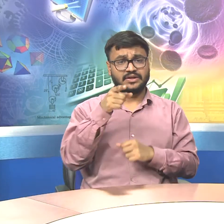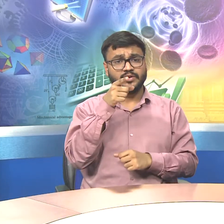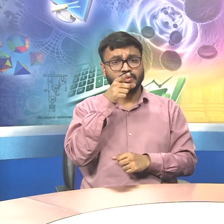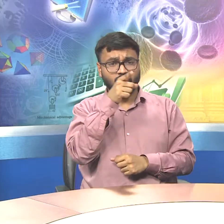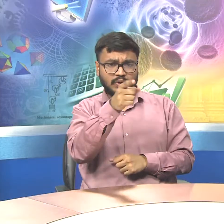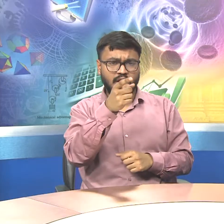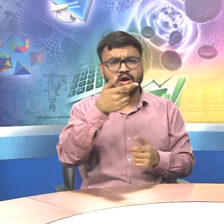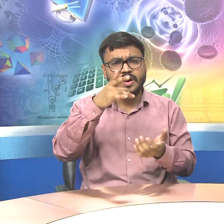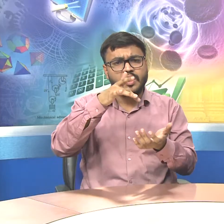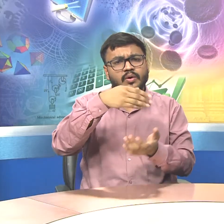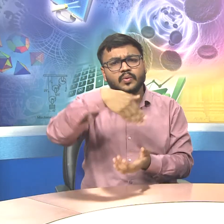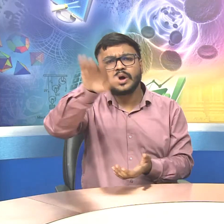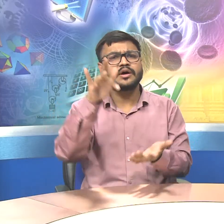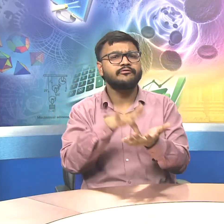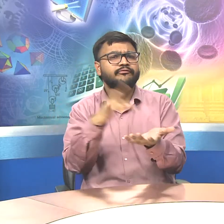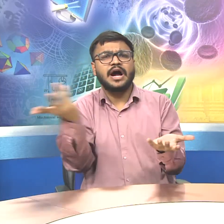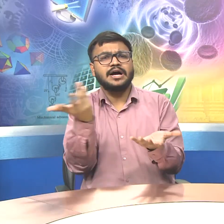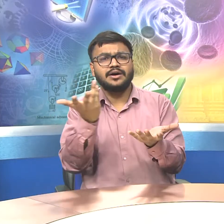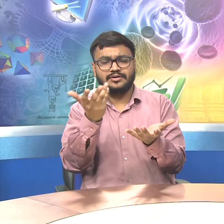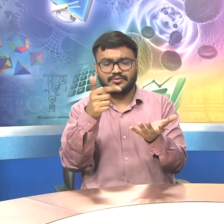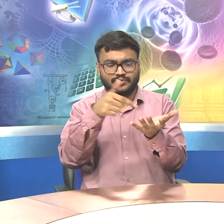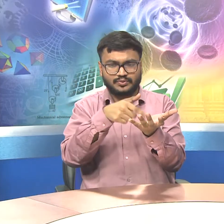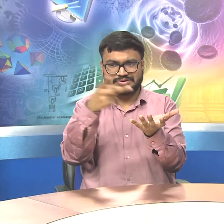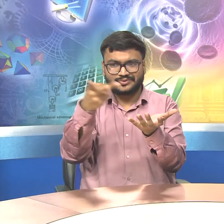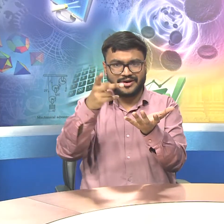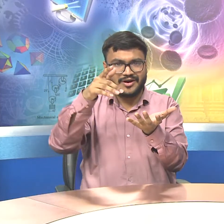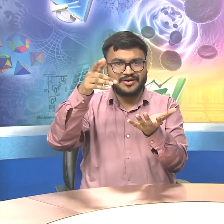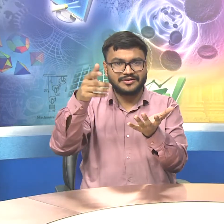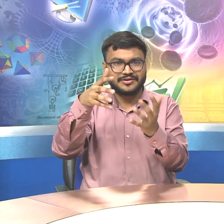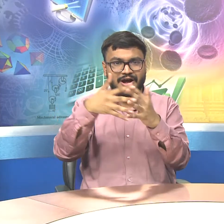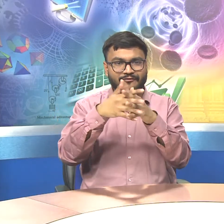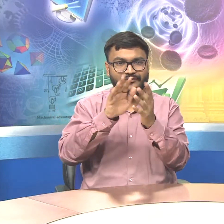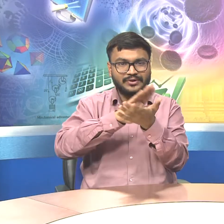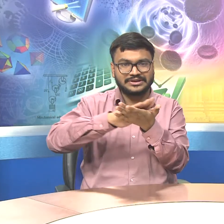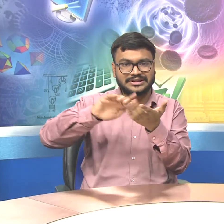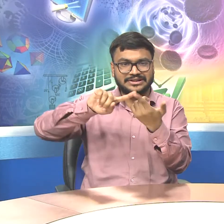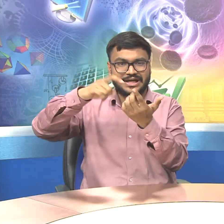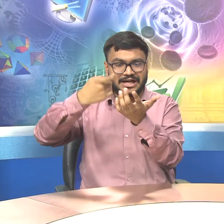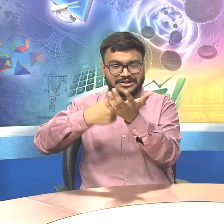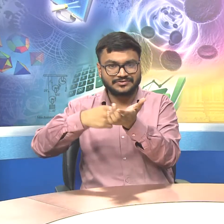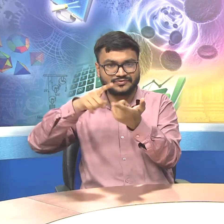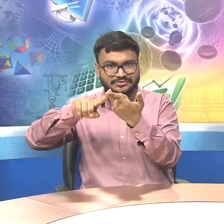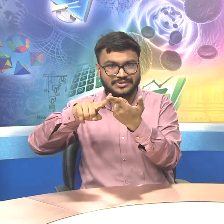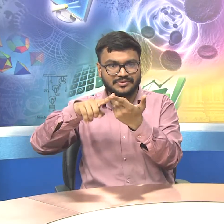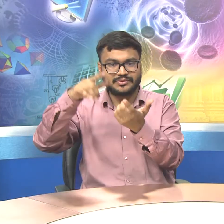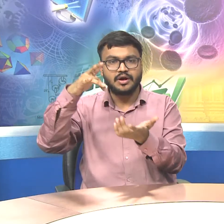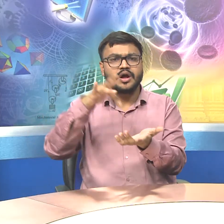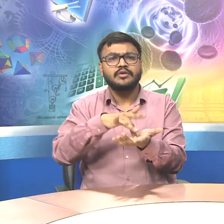those types of names. For example, where are you going?